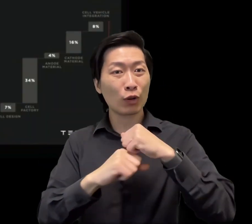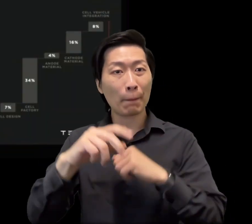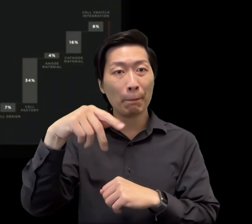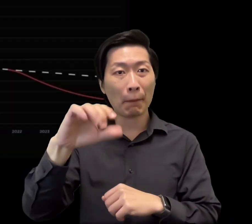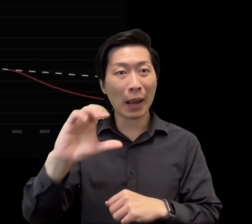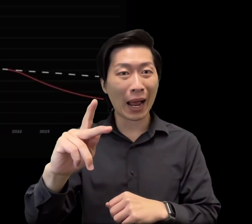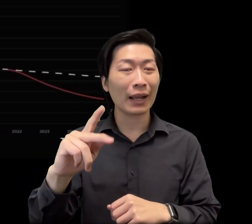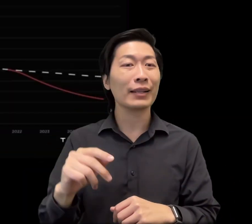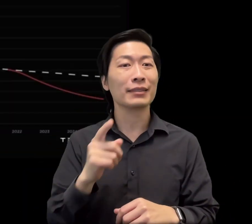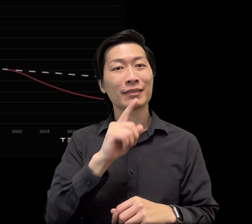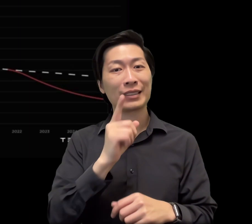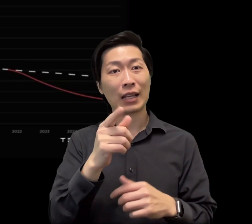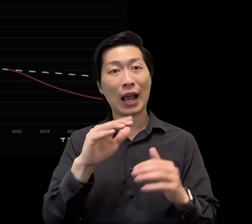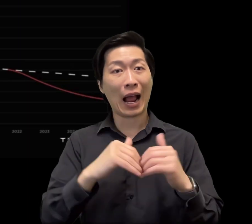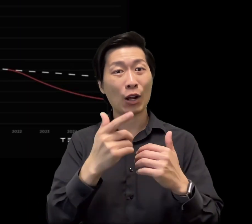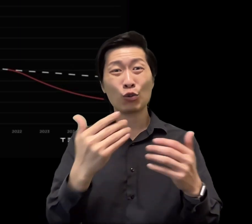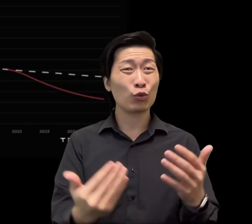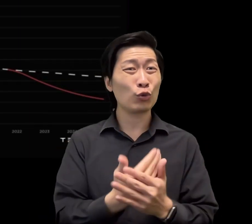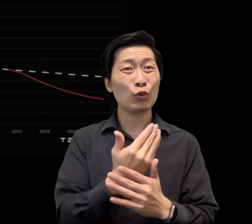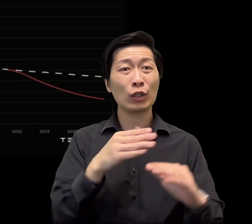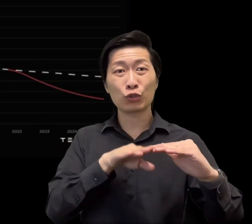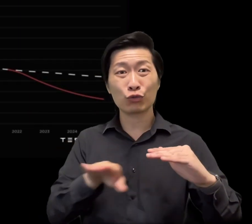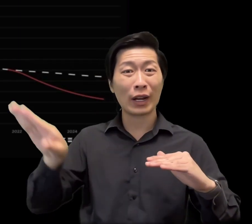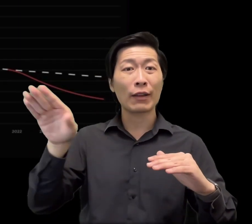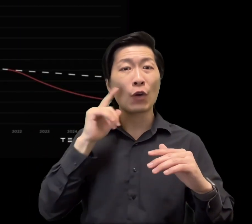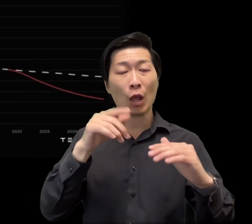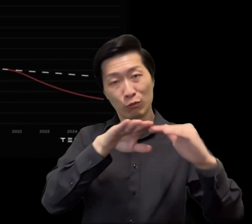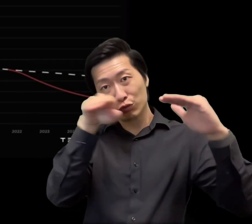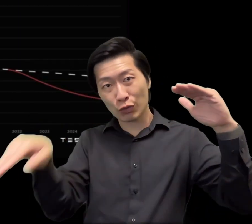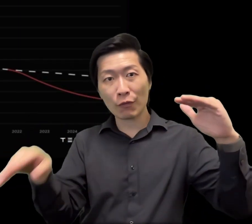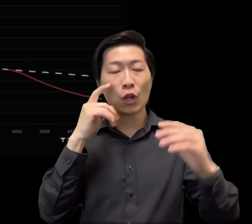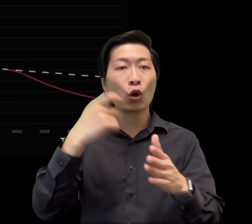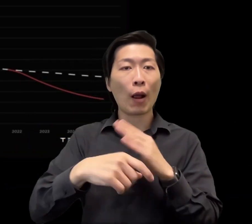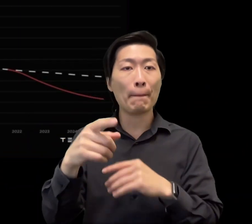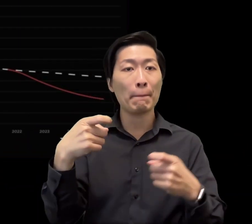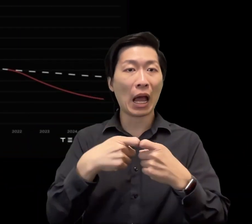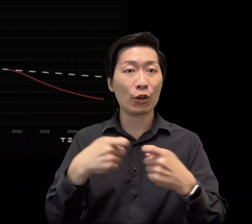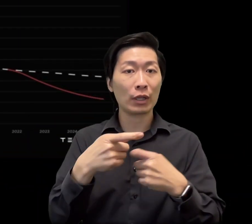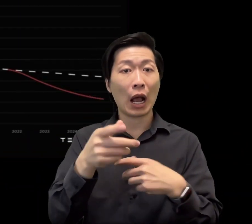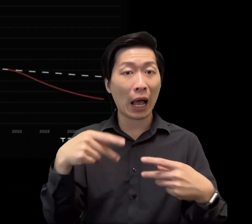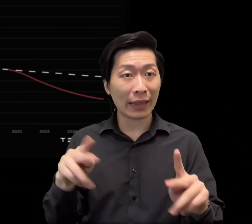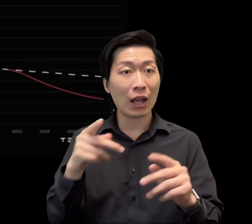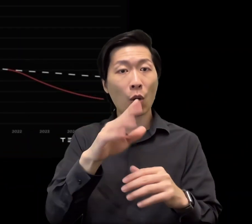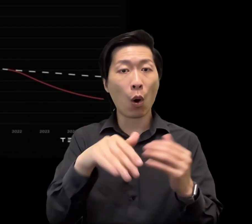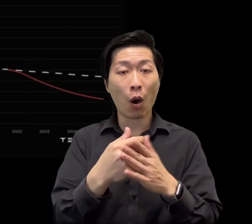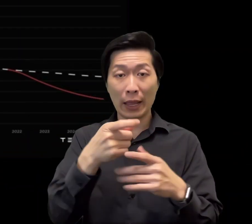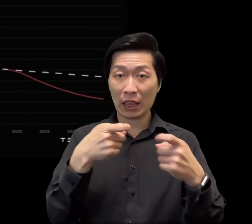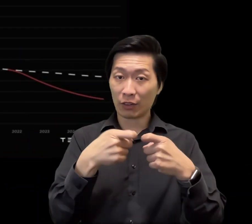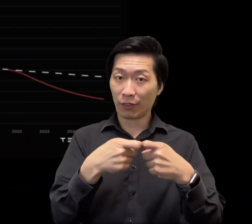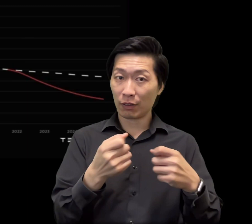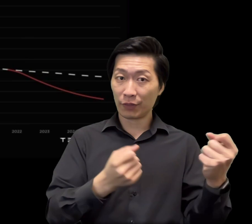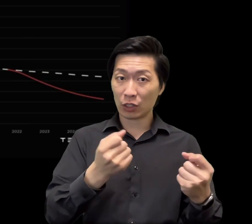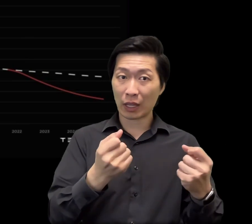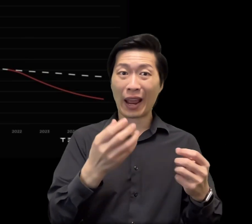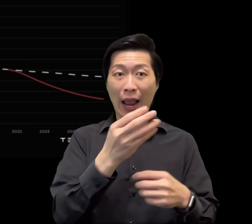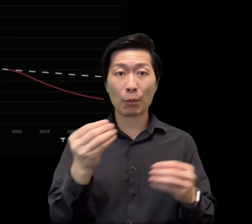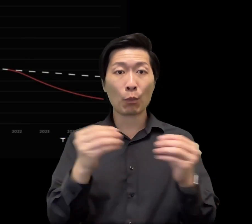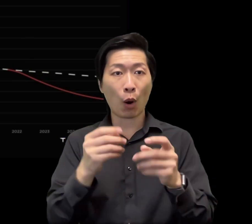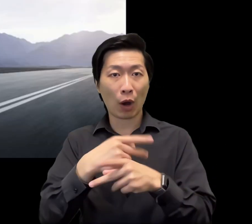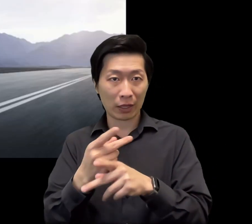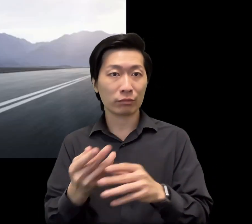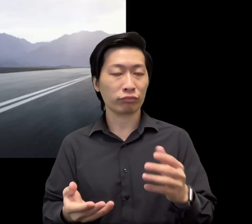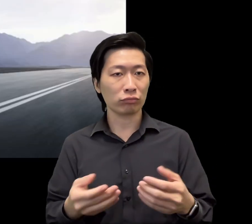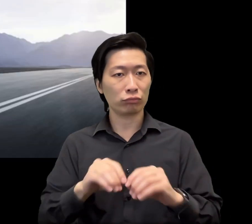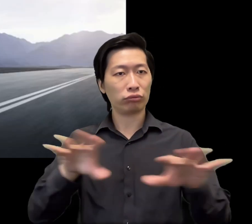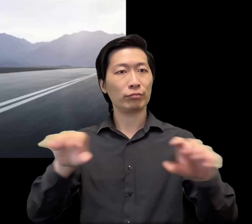This is how they're pushing the edge on all of this. Literally a new trajectory for the cost of batteries, which allows like all these electric vehicles and products to